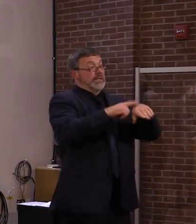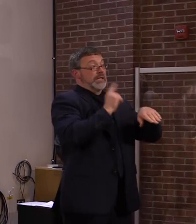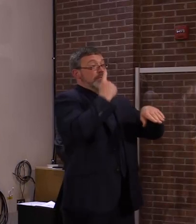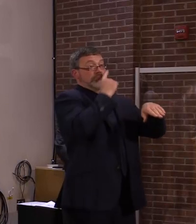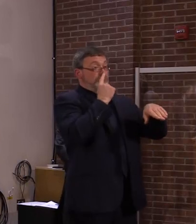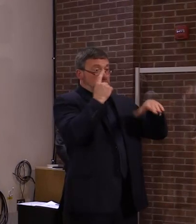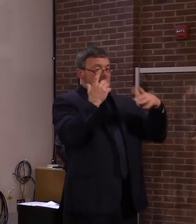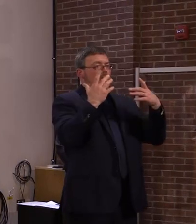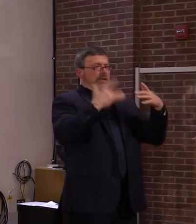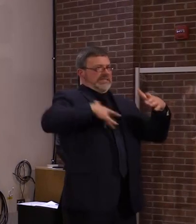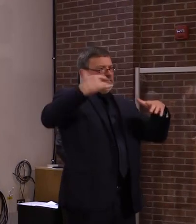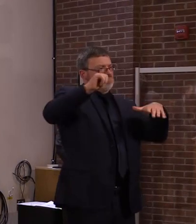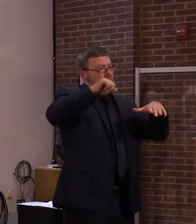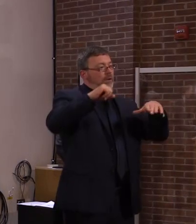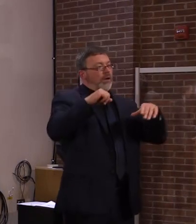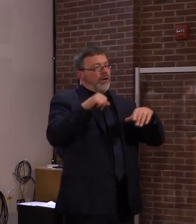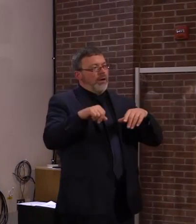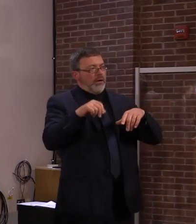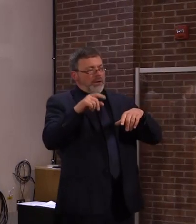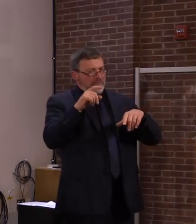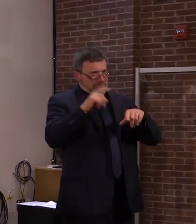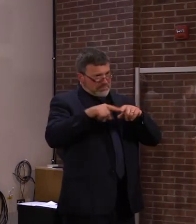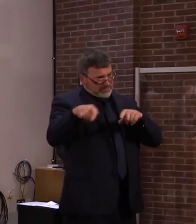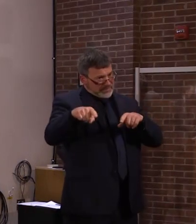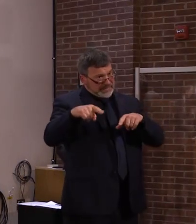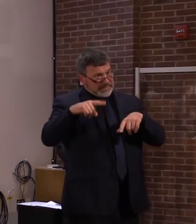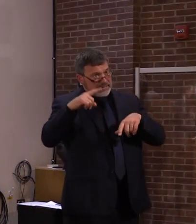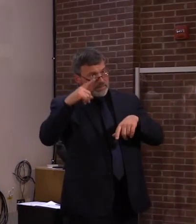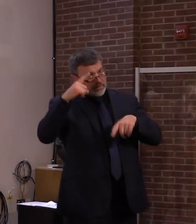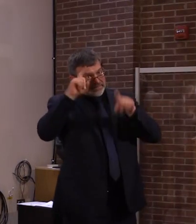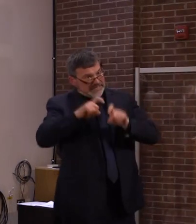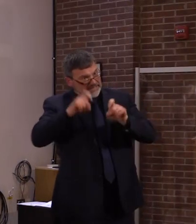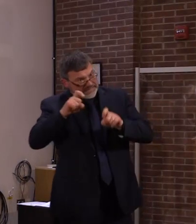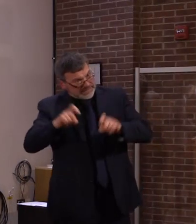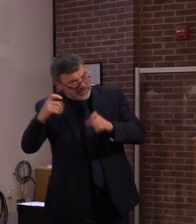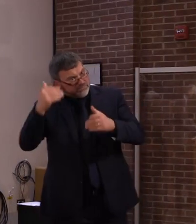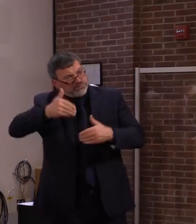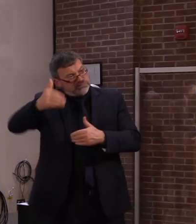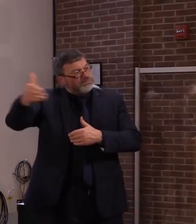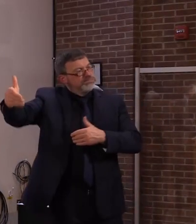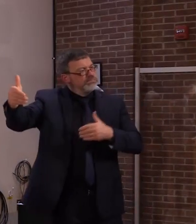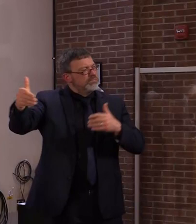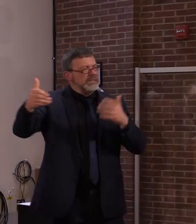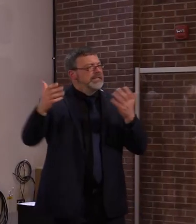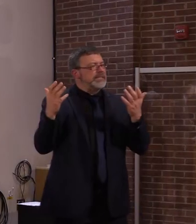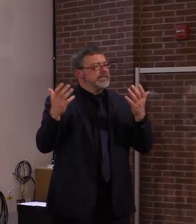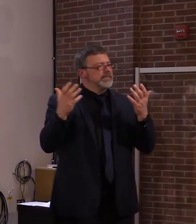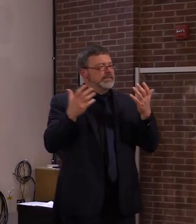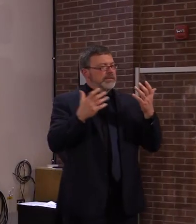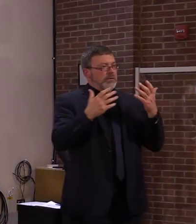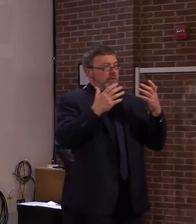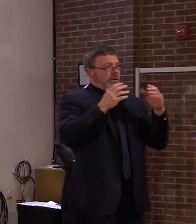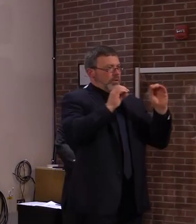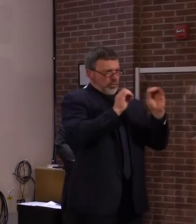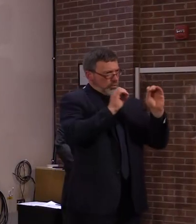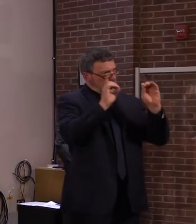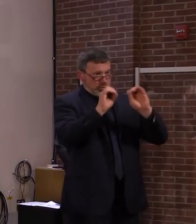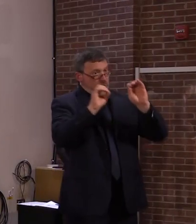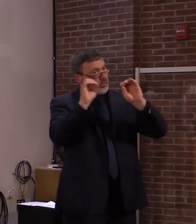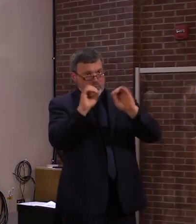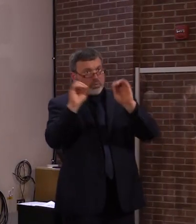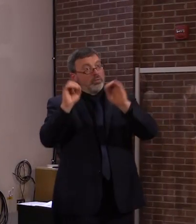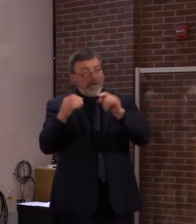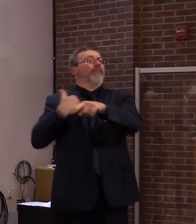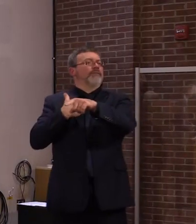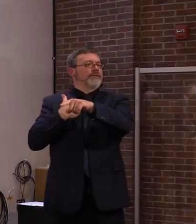it in a sequential fashion and it turns positive, that's really the way it was designed, in a